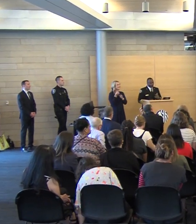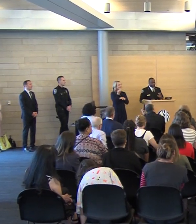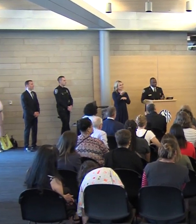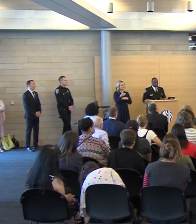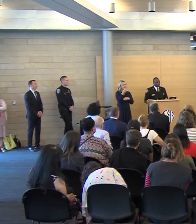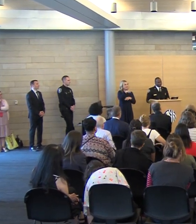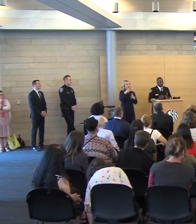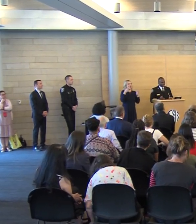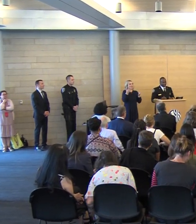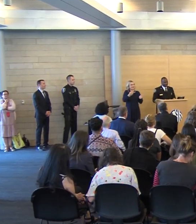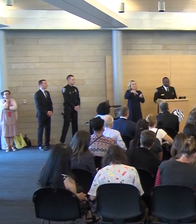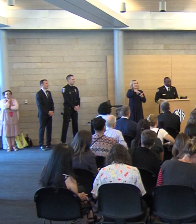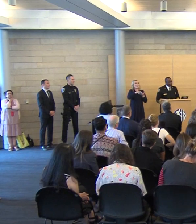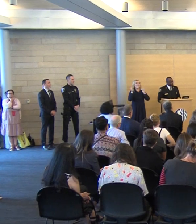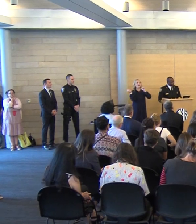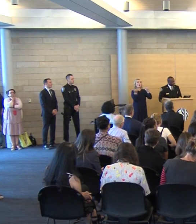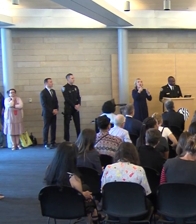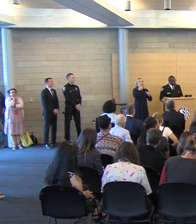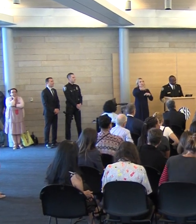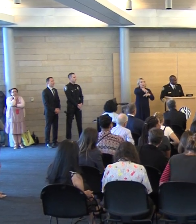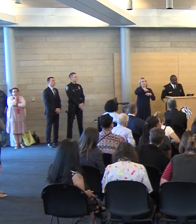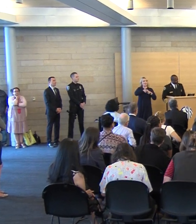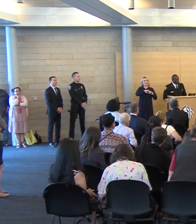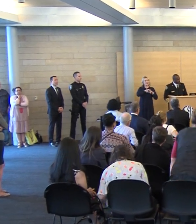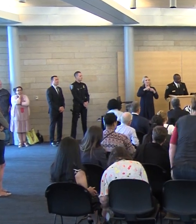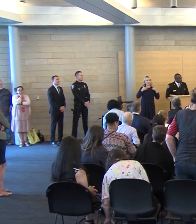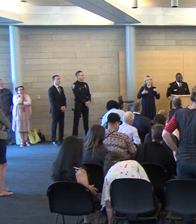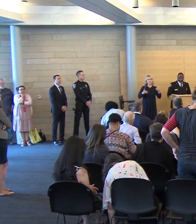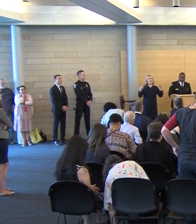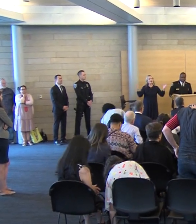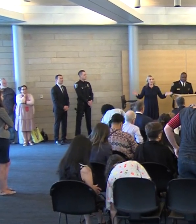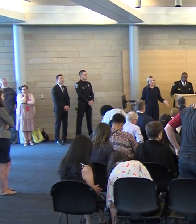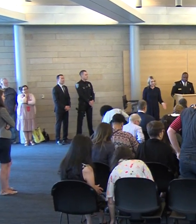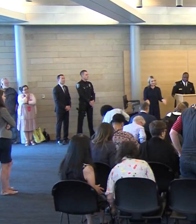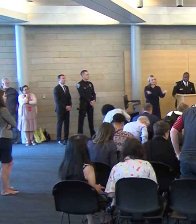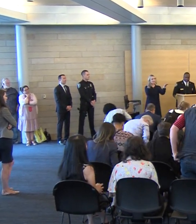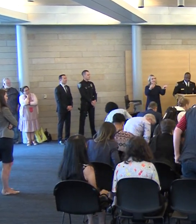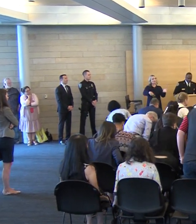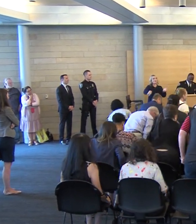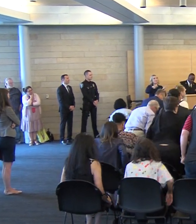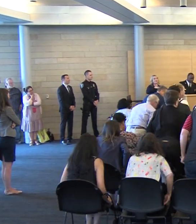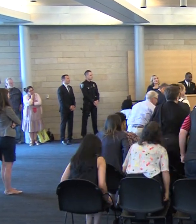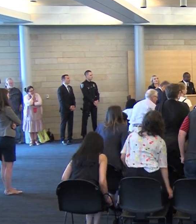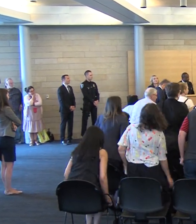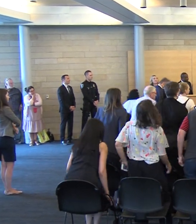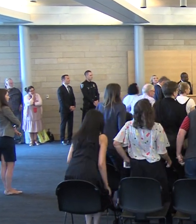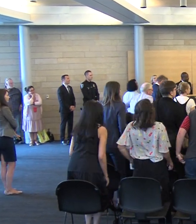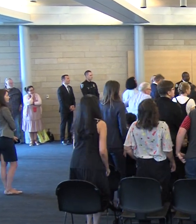Standing, but all those who are seated, would you please rise for the presentation of the colors?